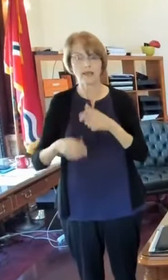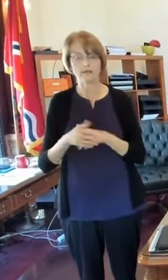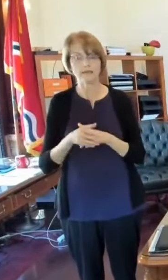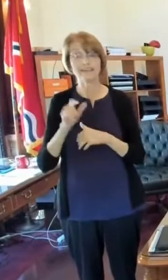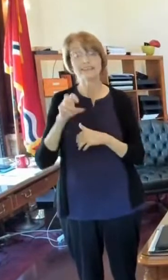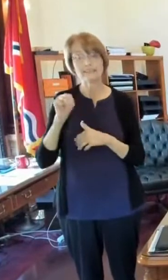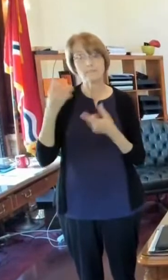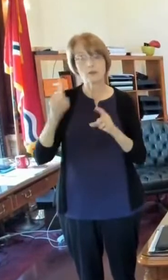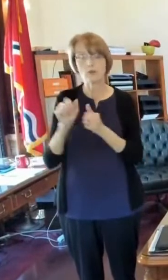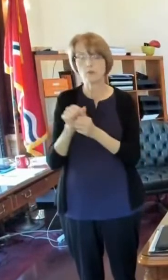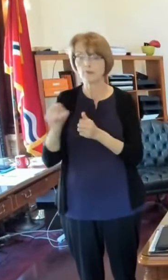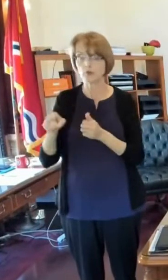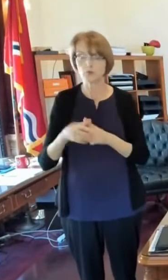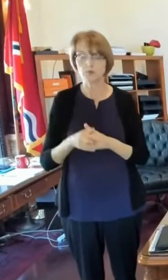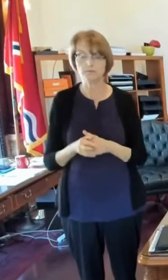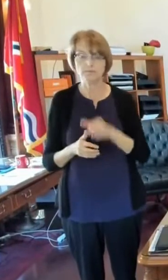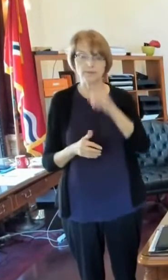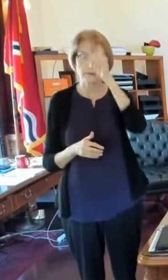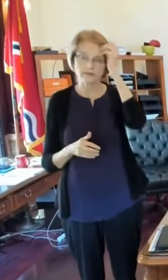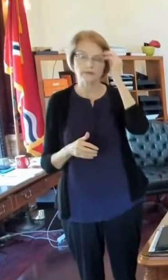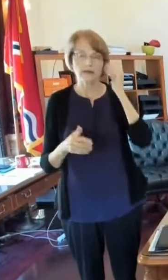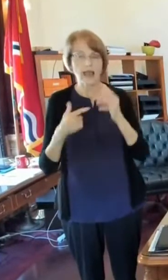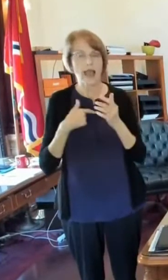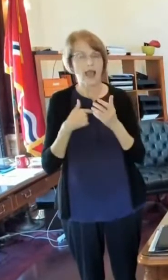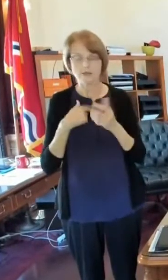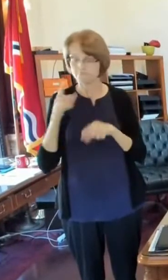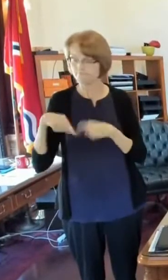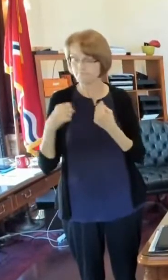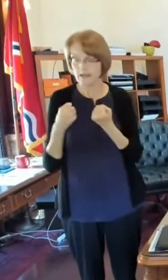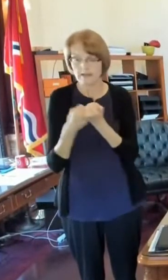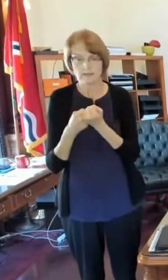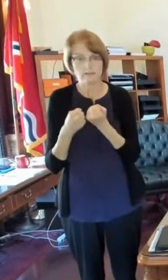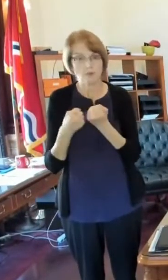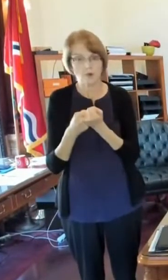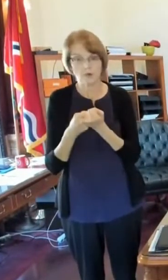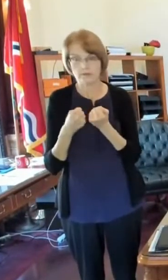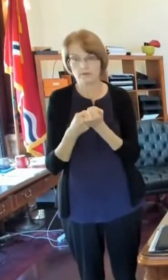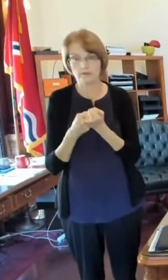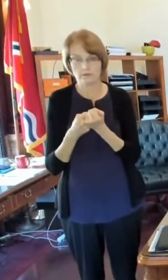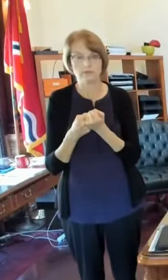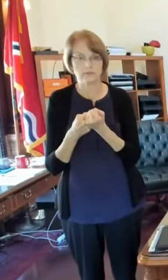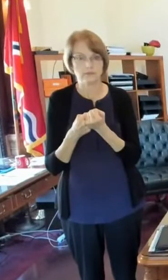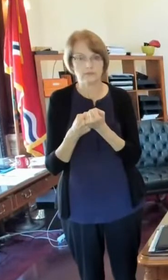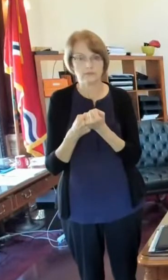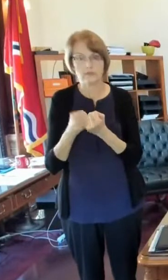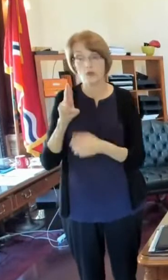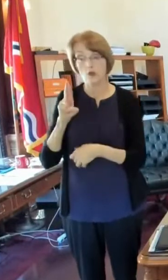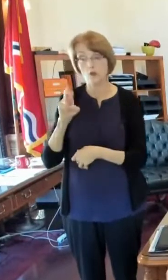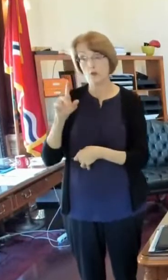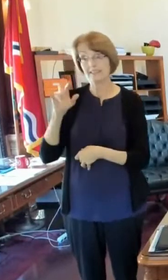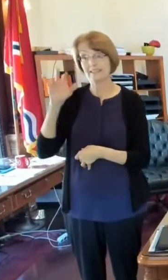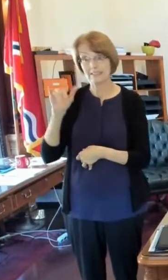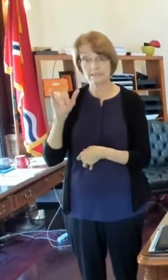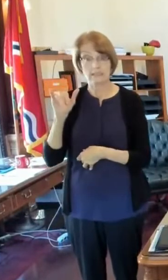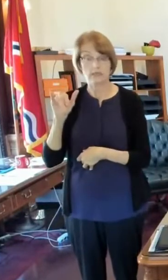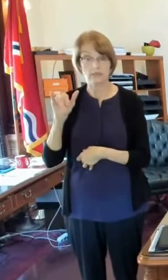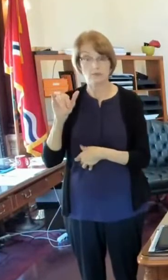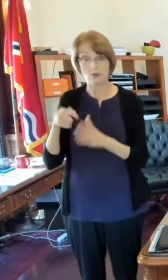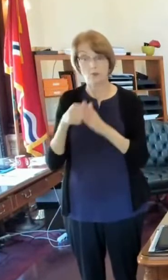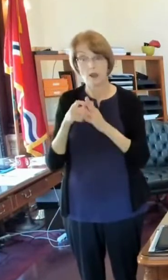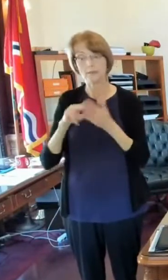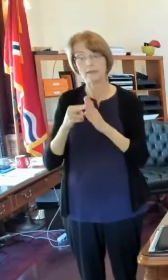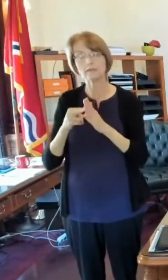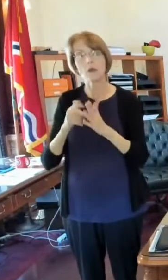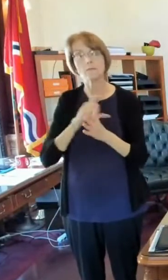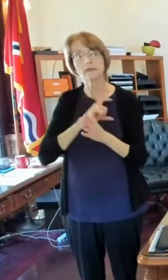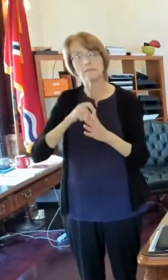I have been active in supporting an effort to lift the residency requirement, repeal the residency